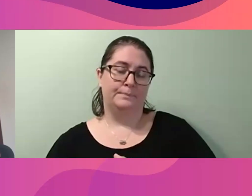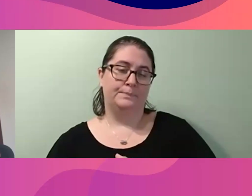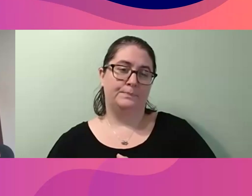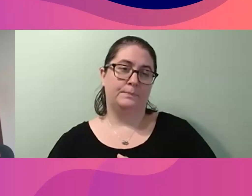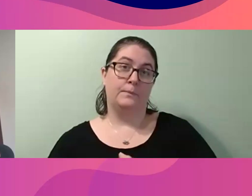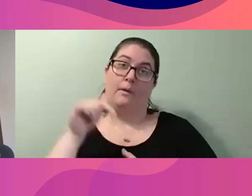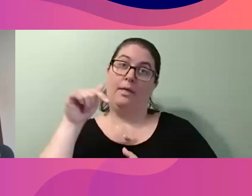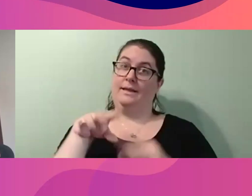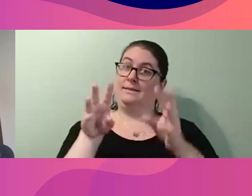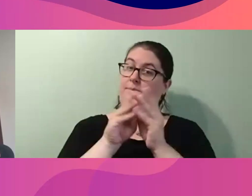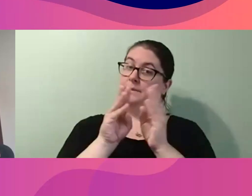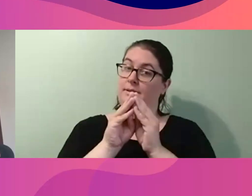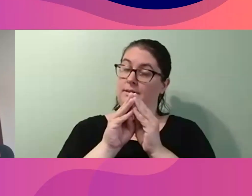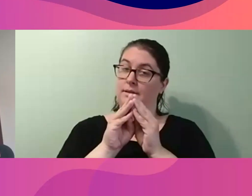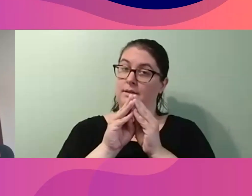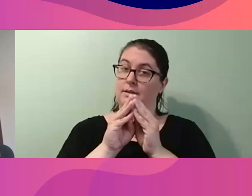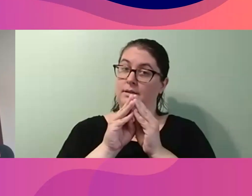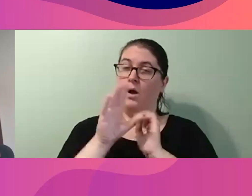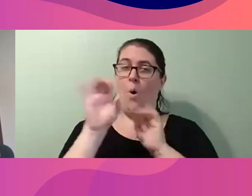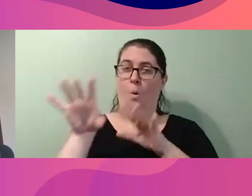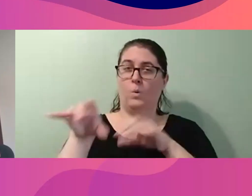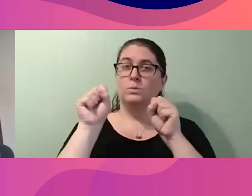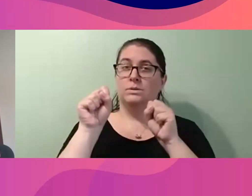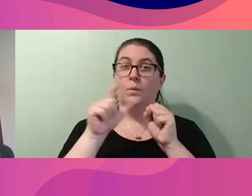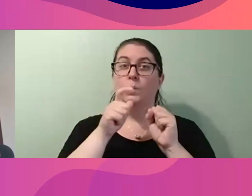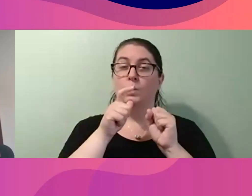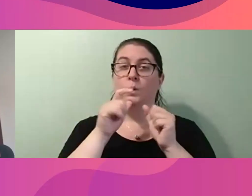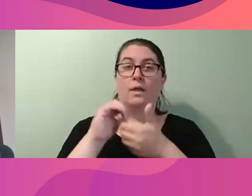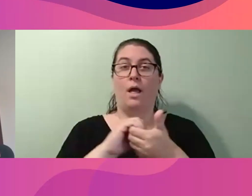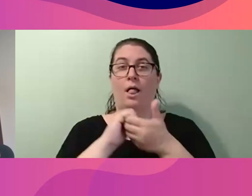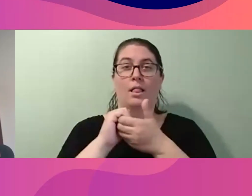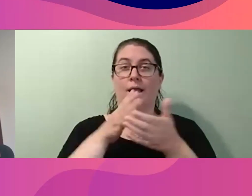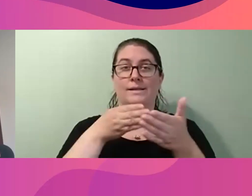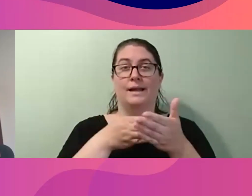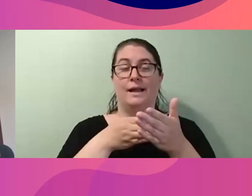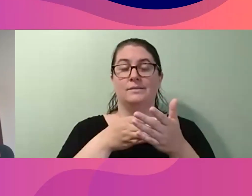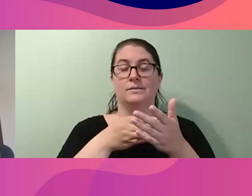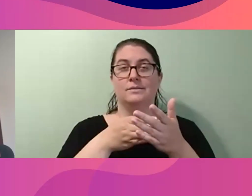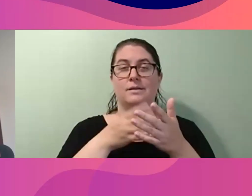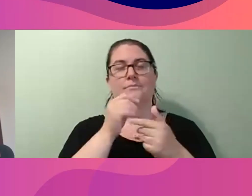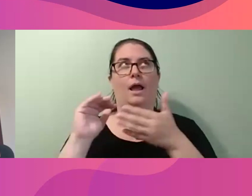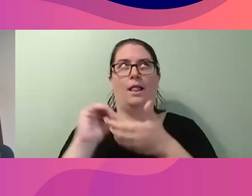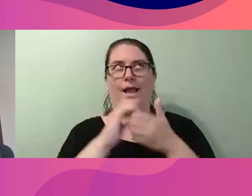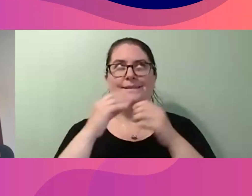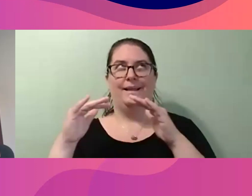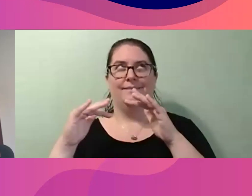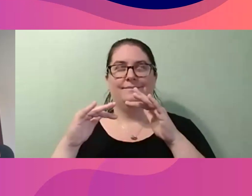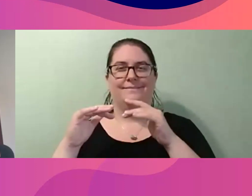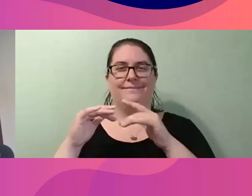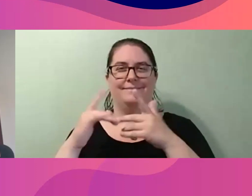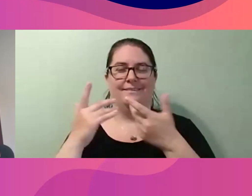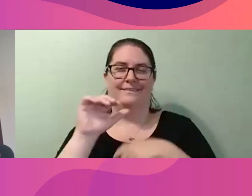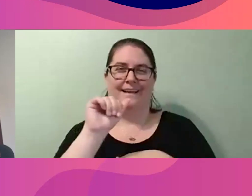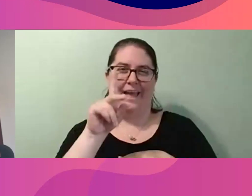This webinar is also being co-hosted by the Alliance Against Violence and Adversity. I'm going to invite